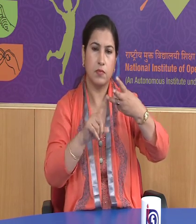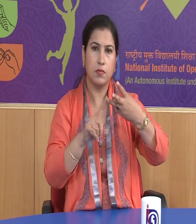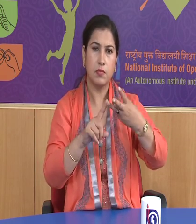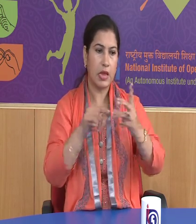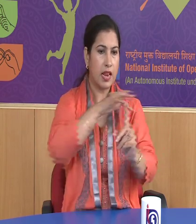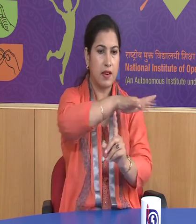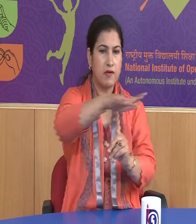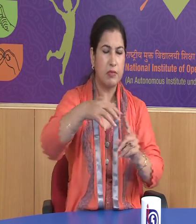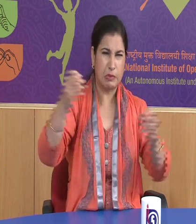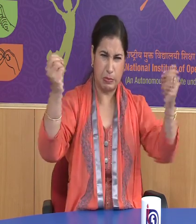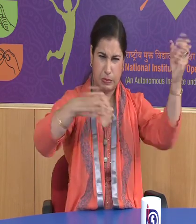environmental pollution,